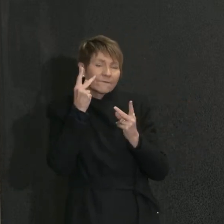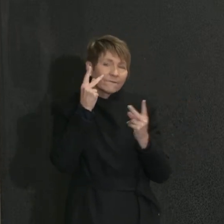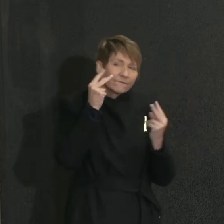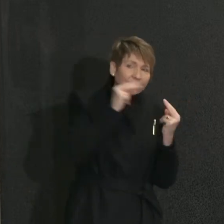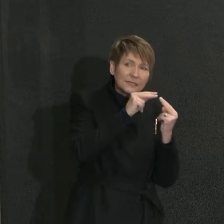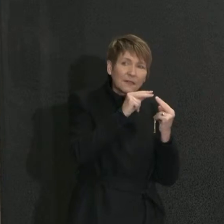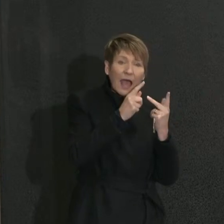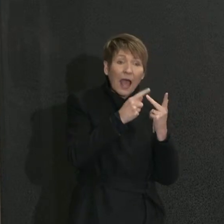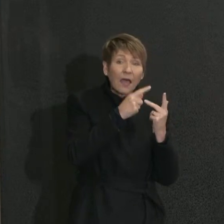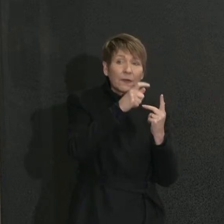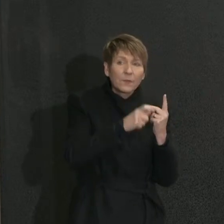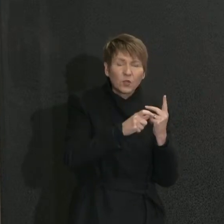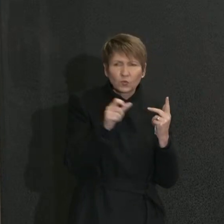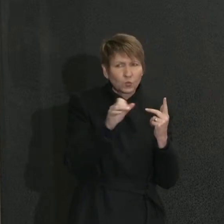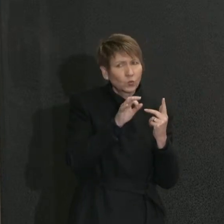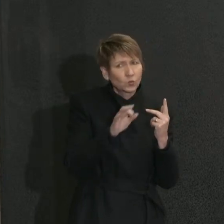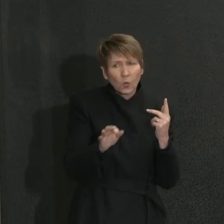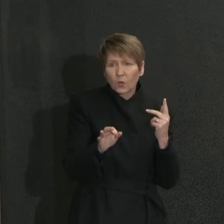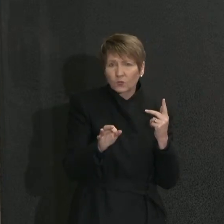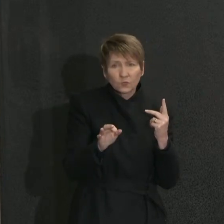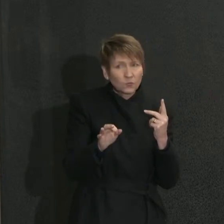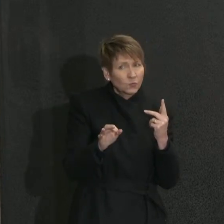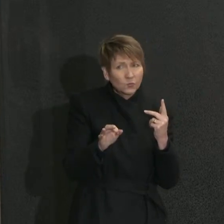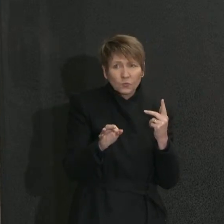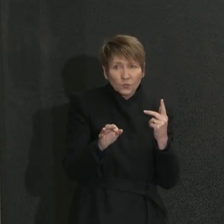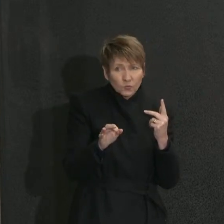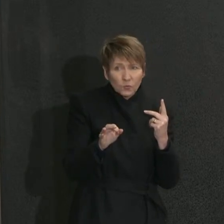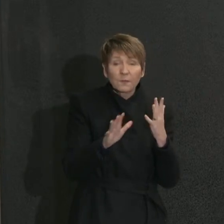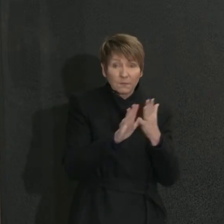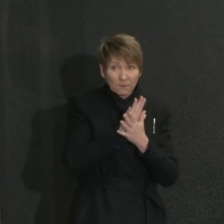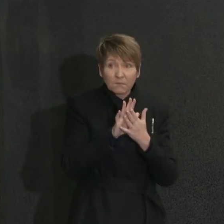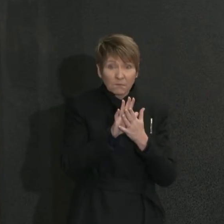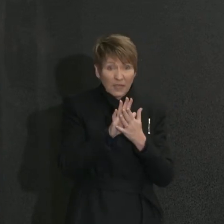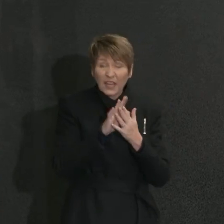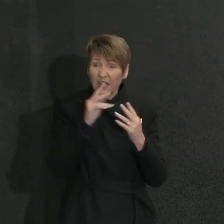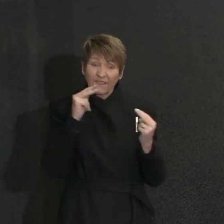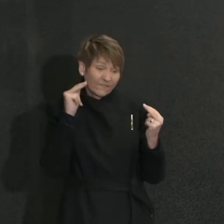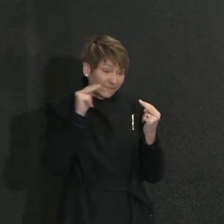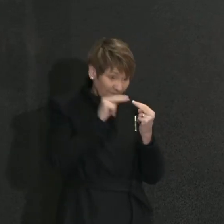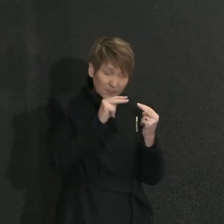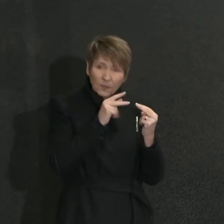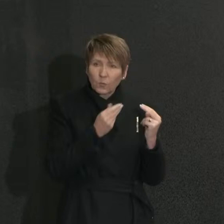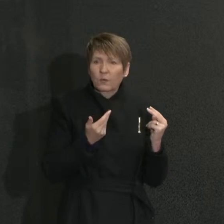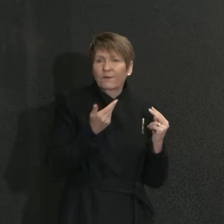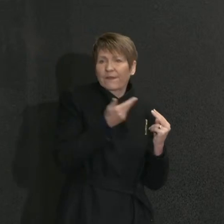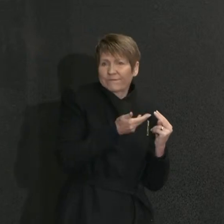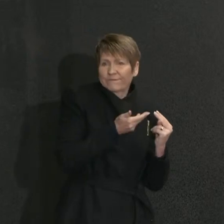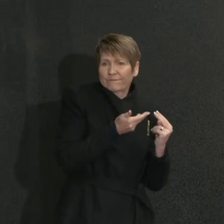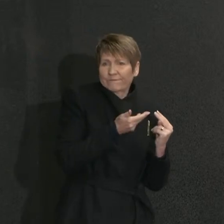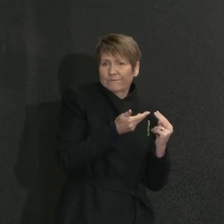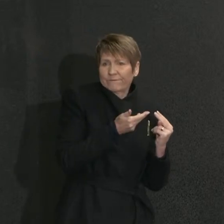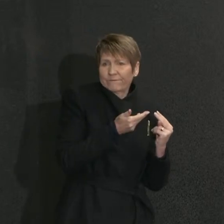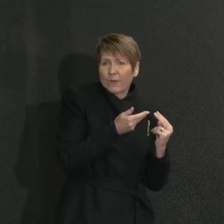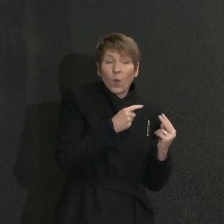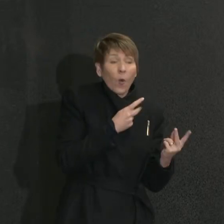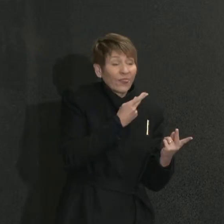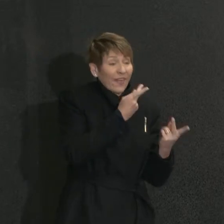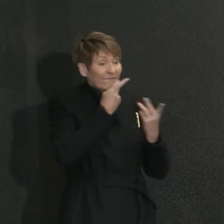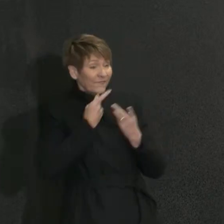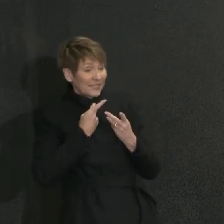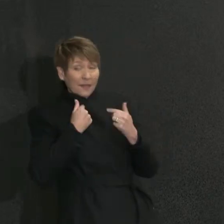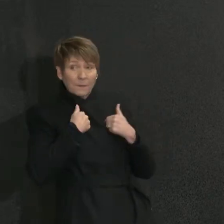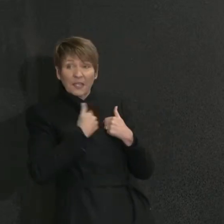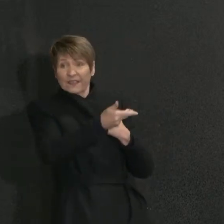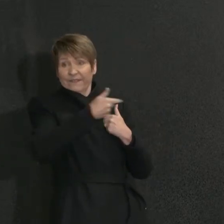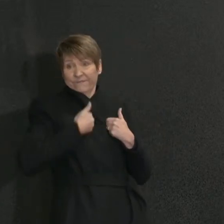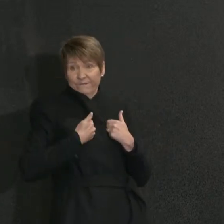everybody. But look, we're all human. We're all part of families. We'd all dearly love to see the people